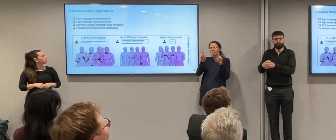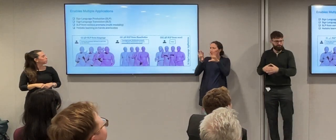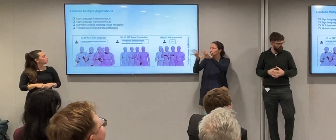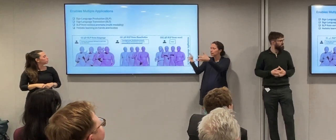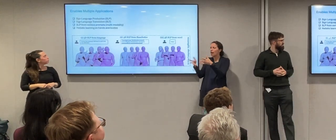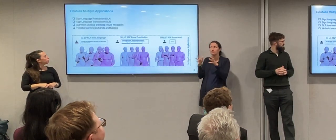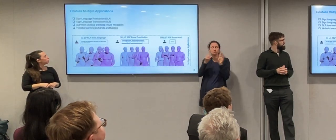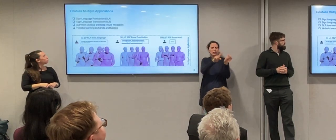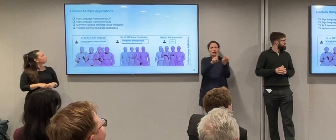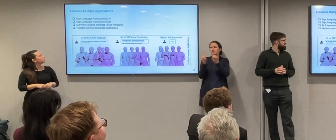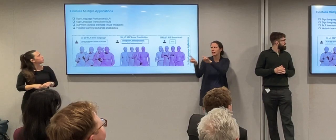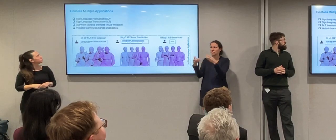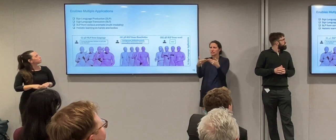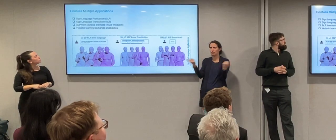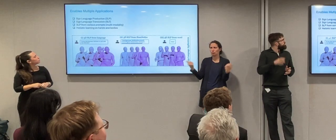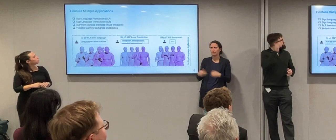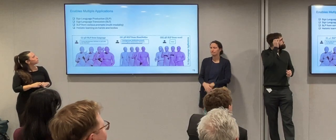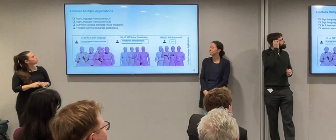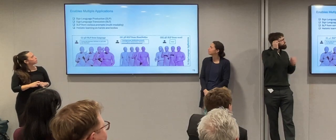Okay, so